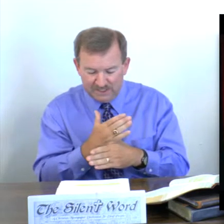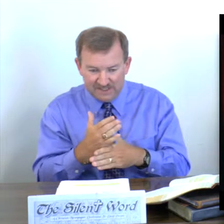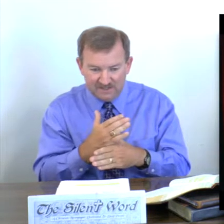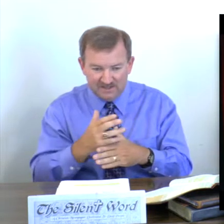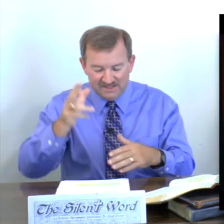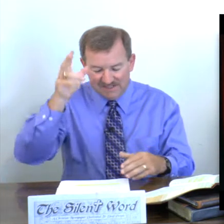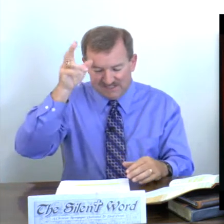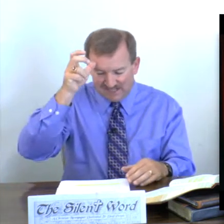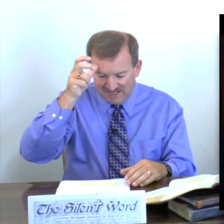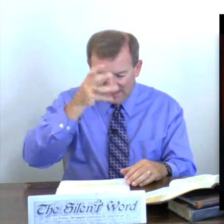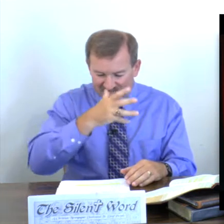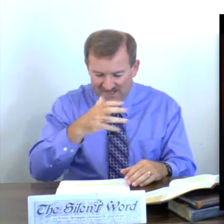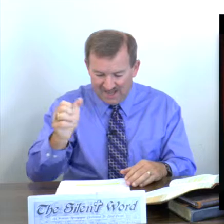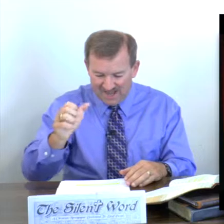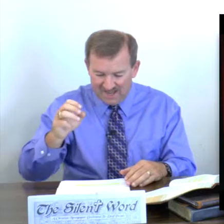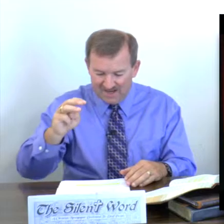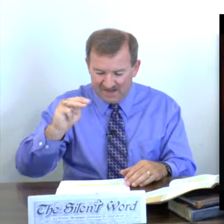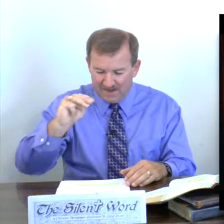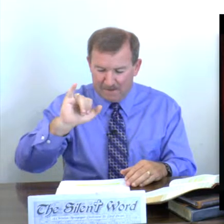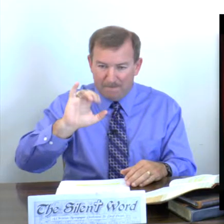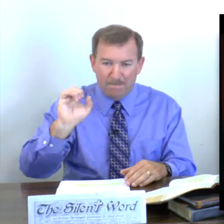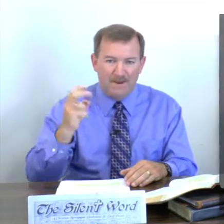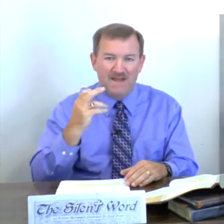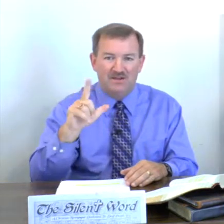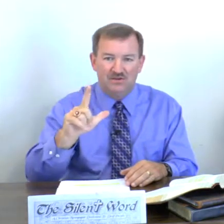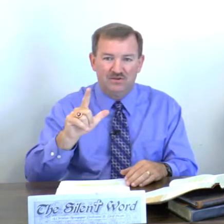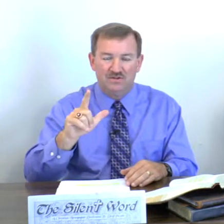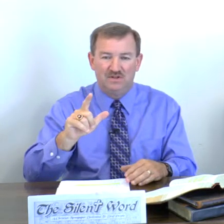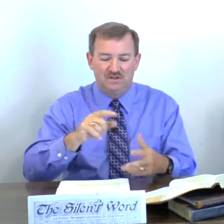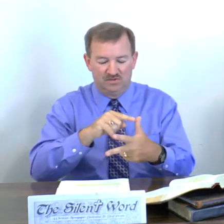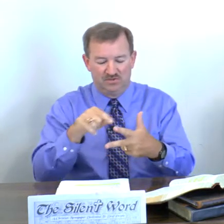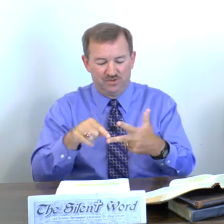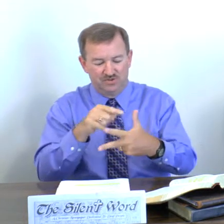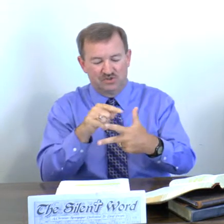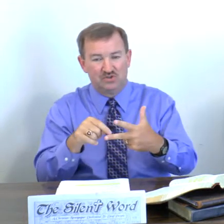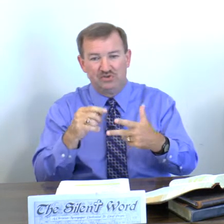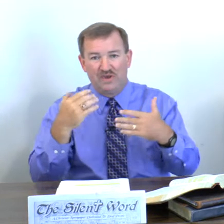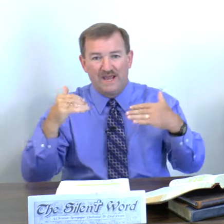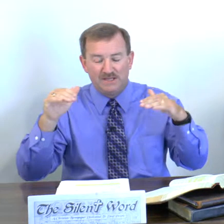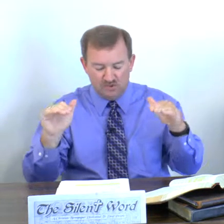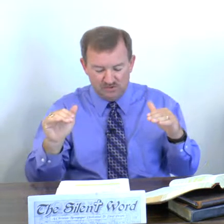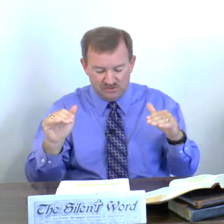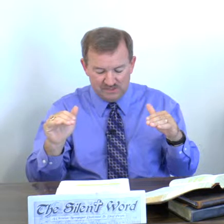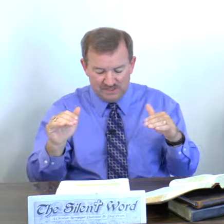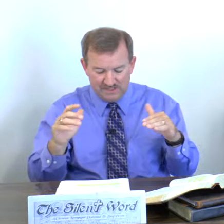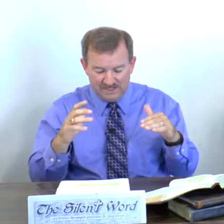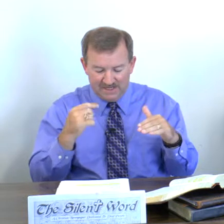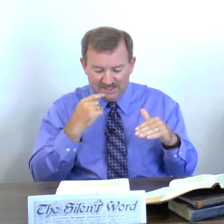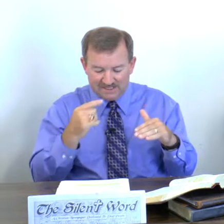between Satan and Michael, those two angels. And it